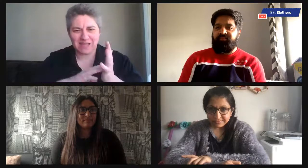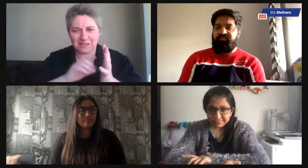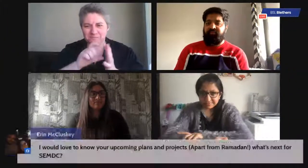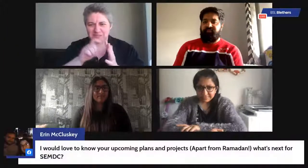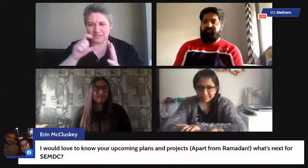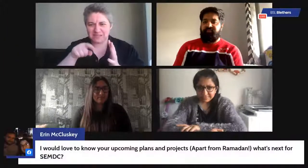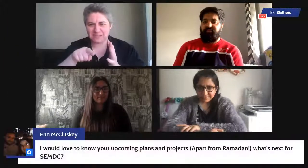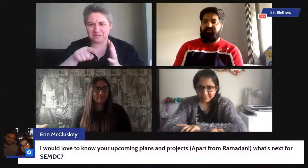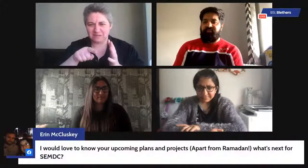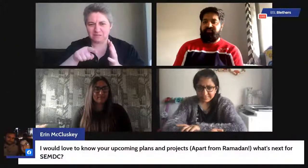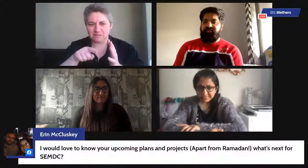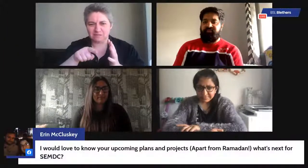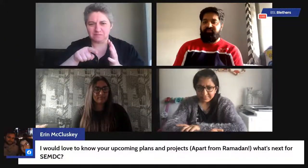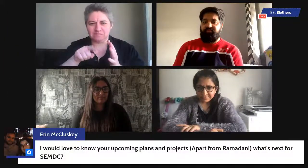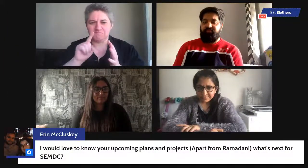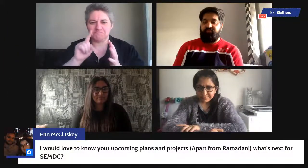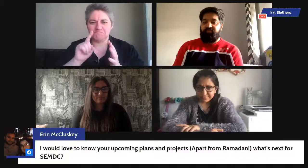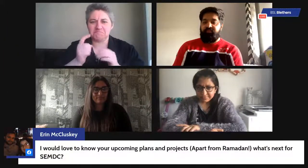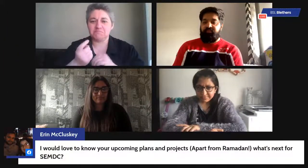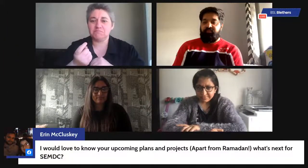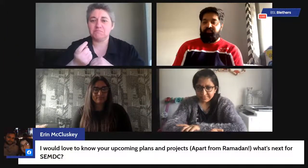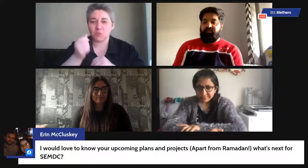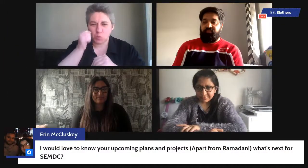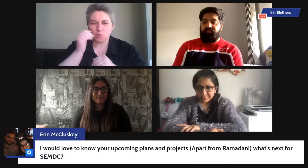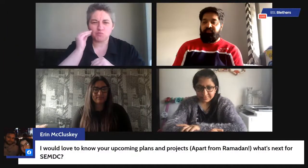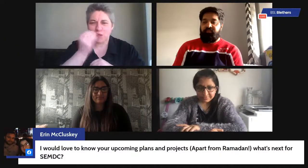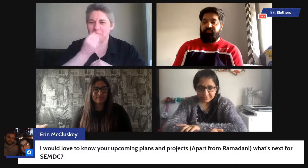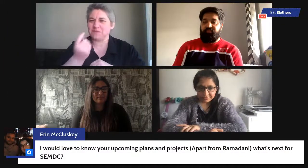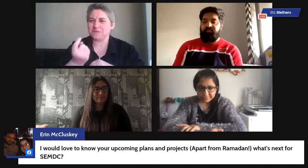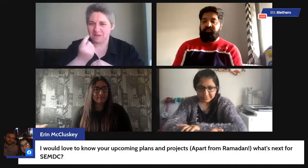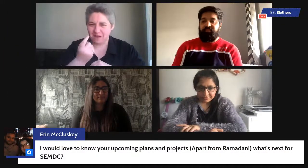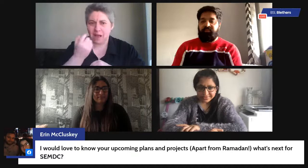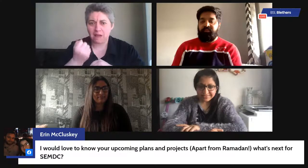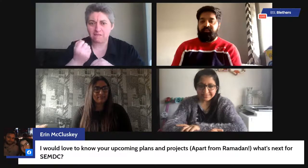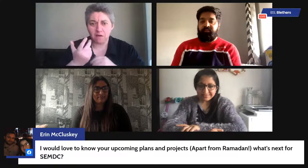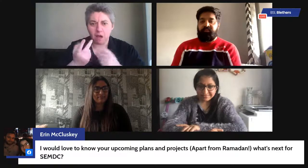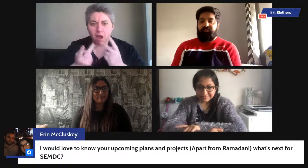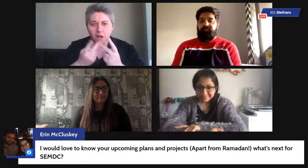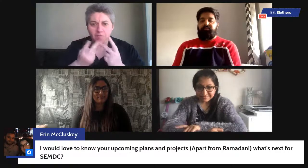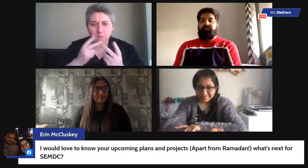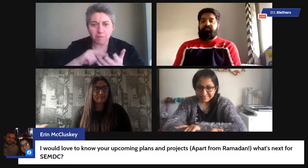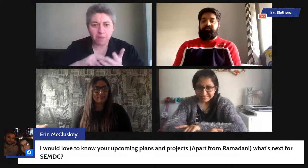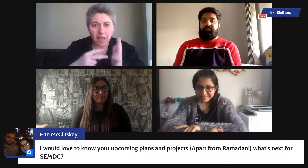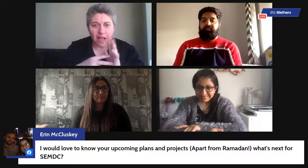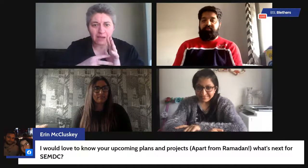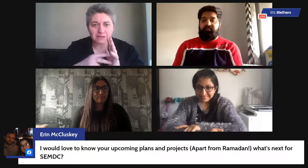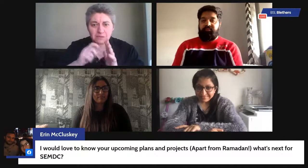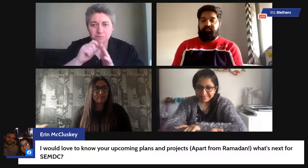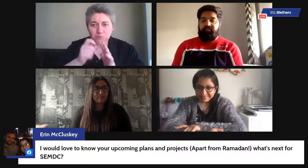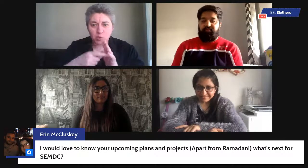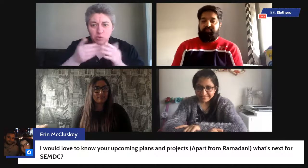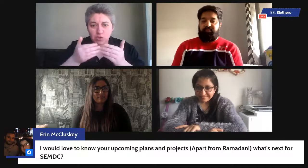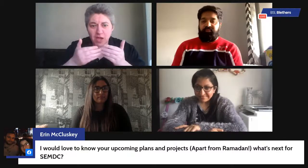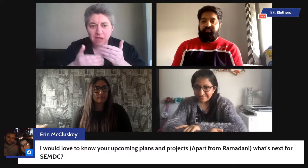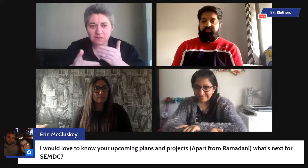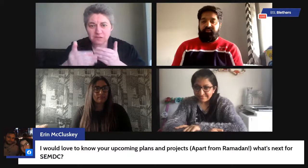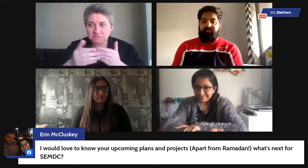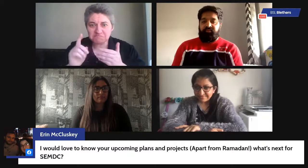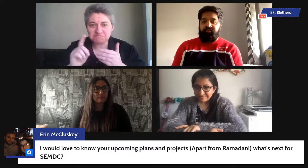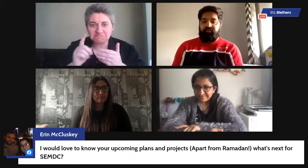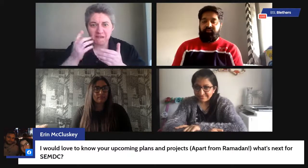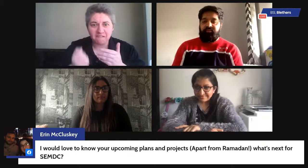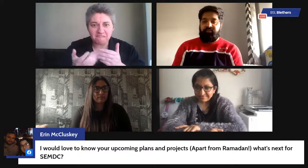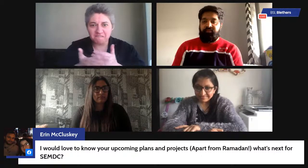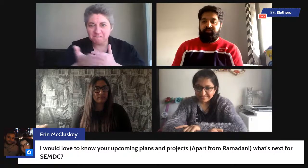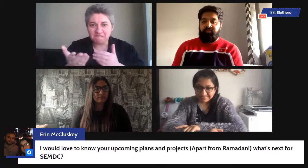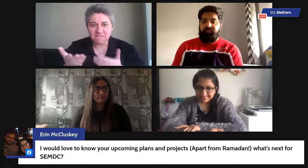she's so interested to know what plans you've got. But now you've got Ramadan coming up. Is there any